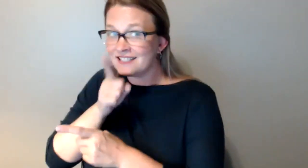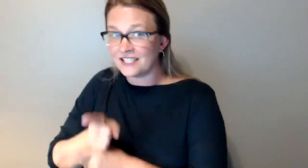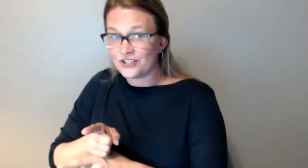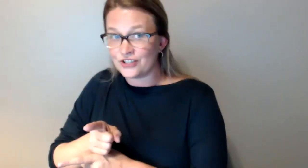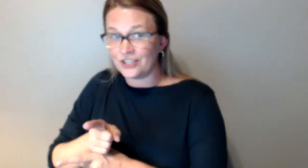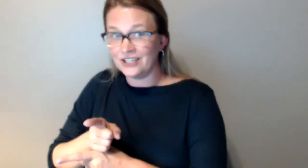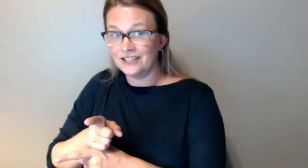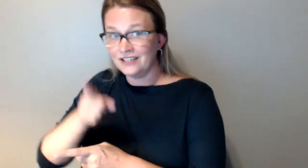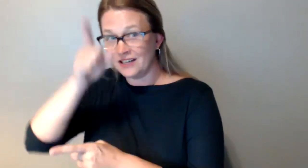sister,